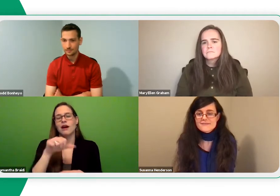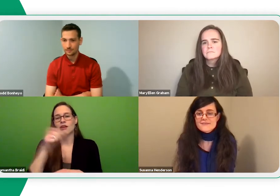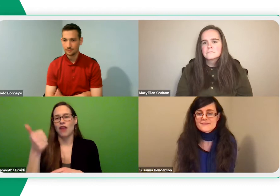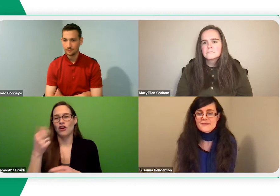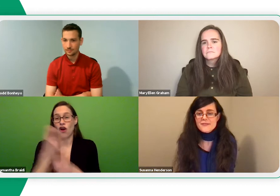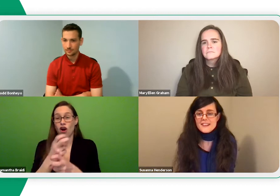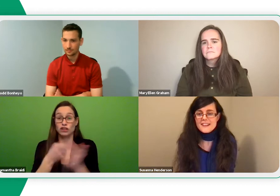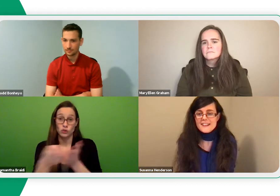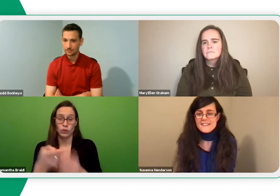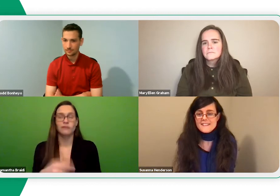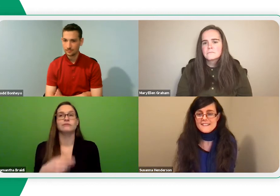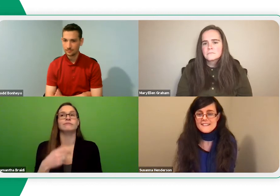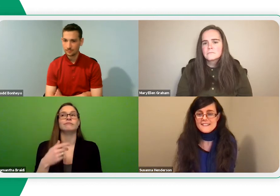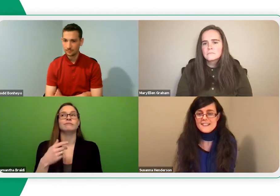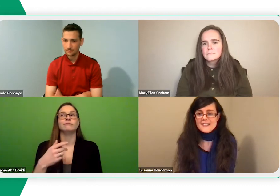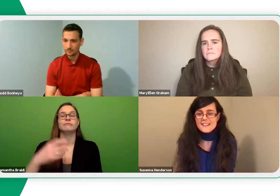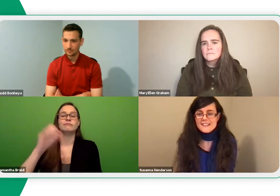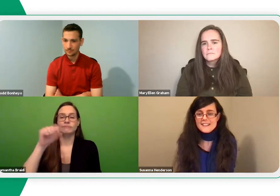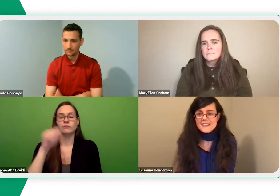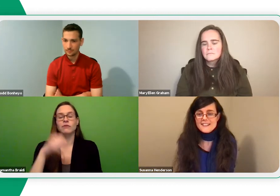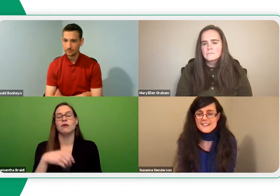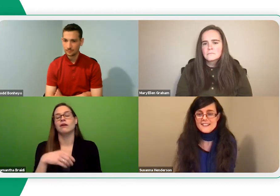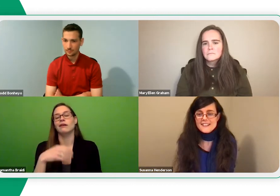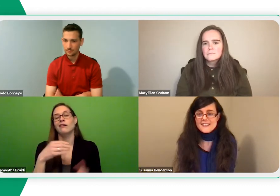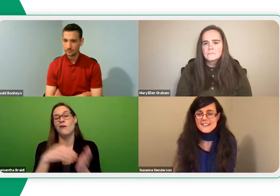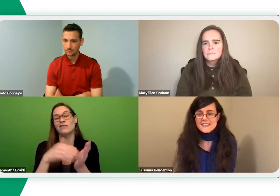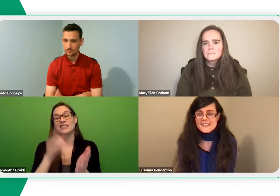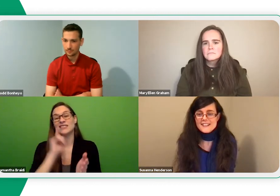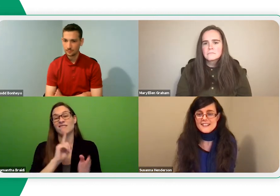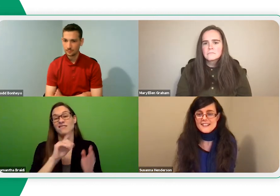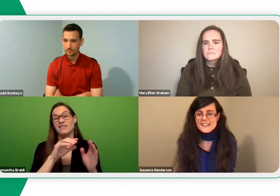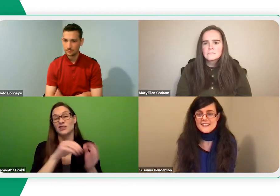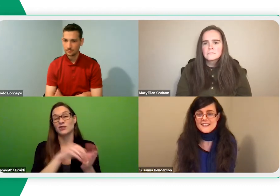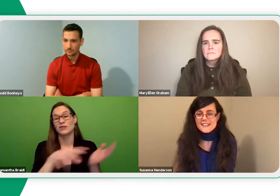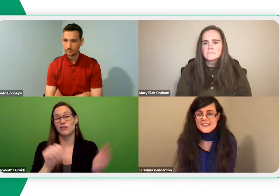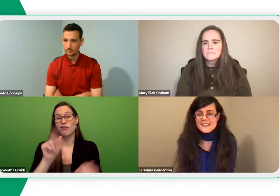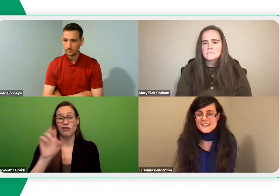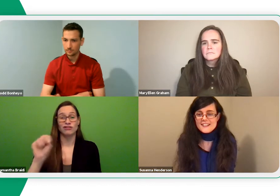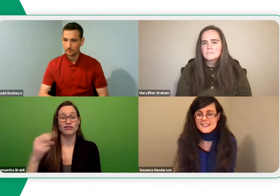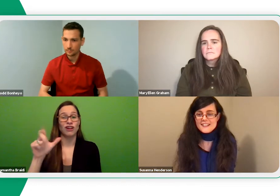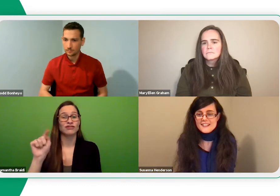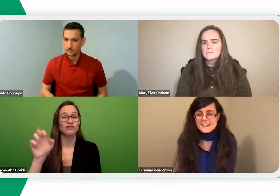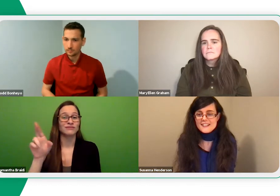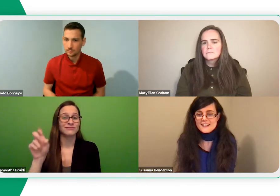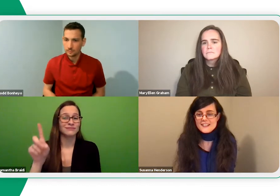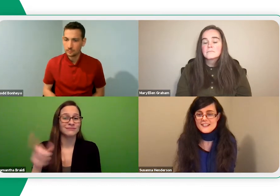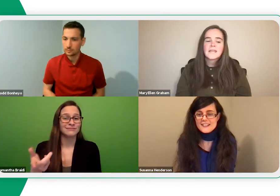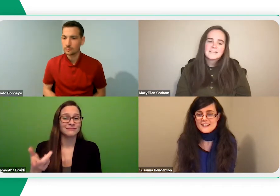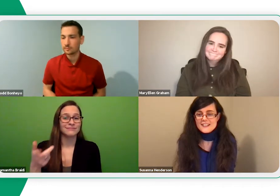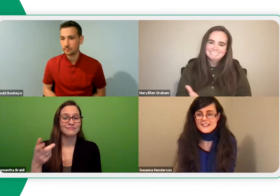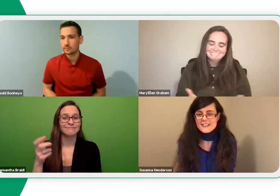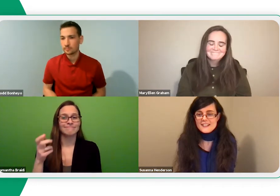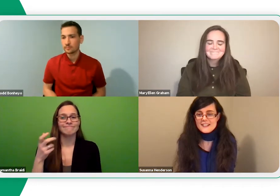about is always going to be a mystery to us. But I do have another a hard truth to share. Quite